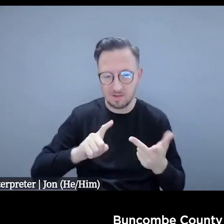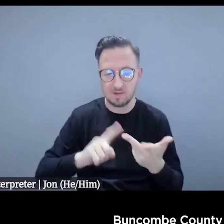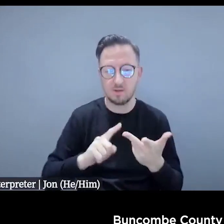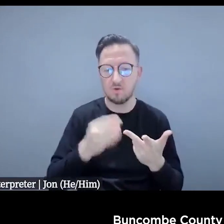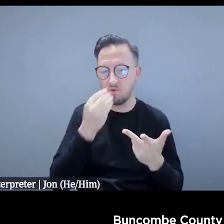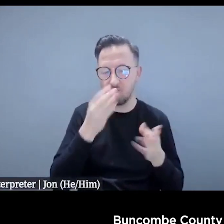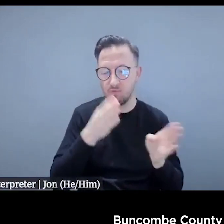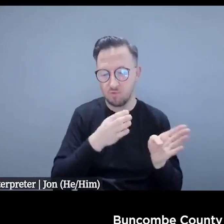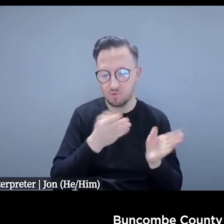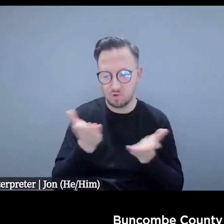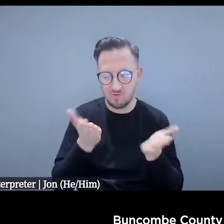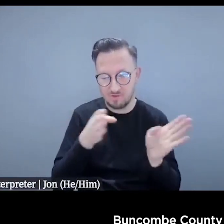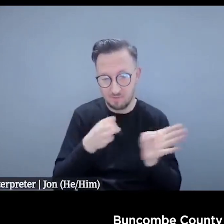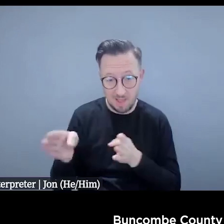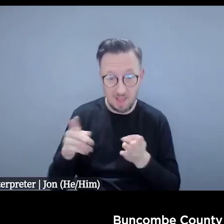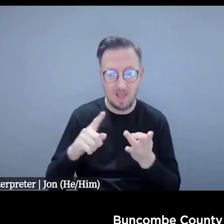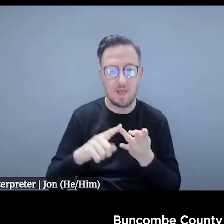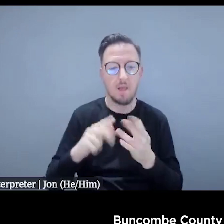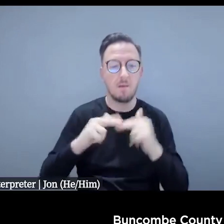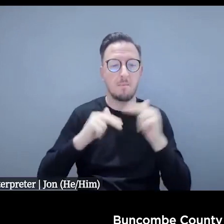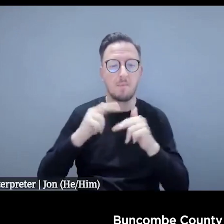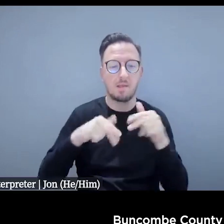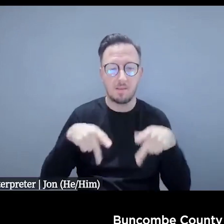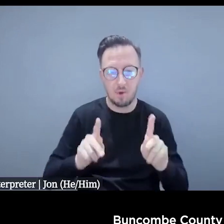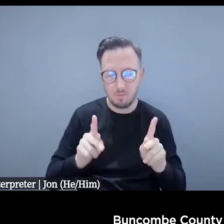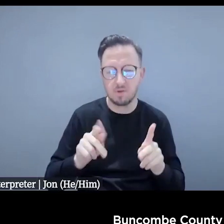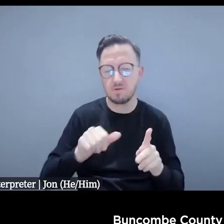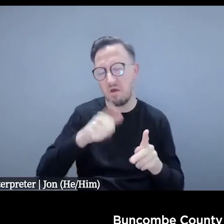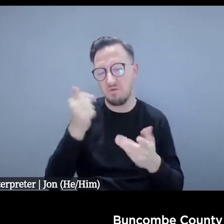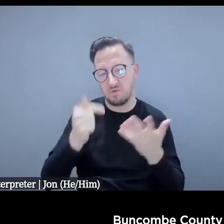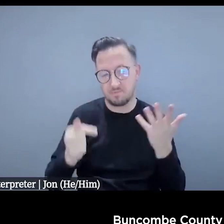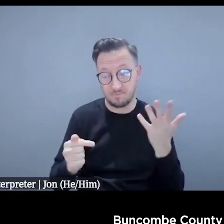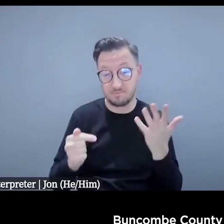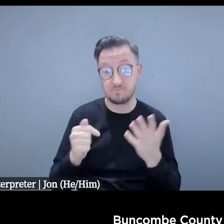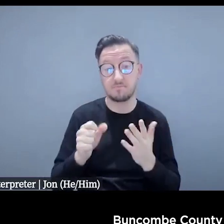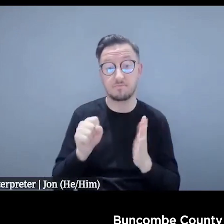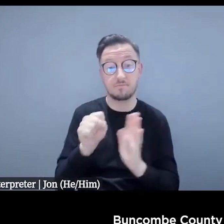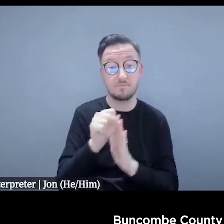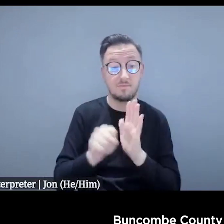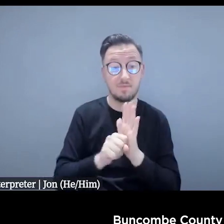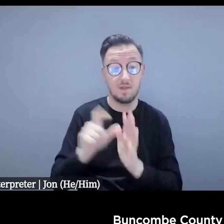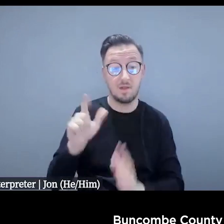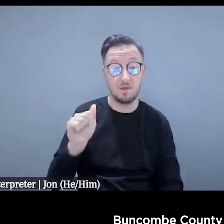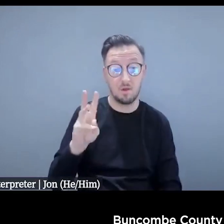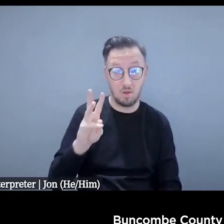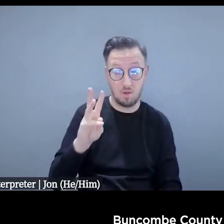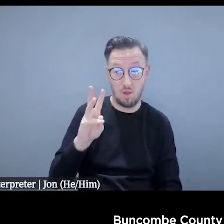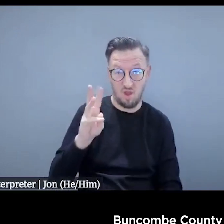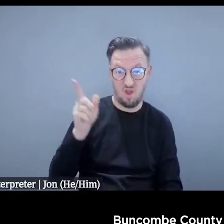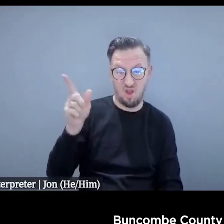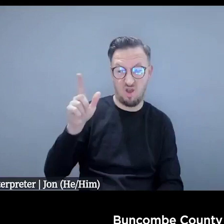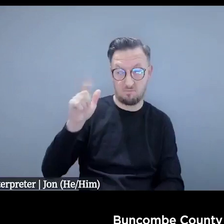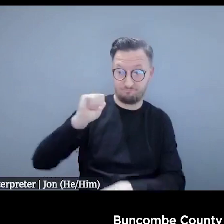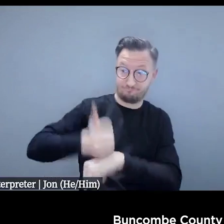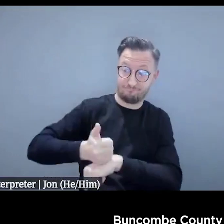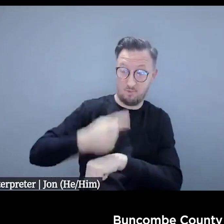review, building permits, and other development fees. The state law that waived these fees expired on December